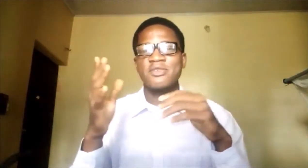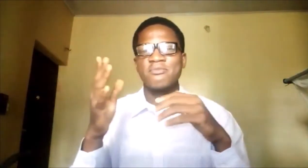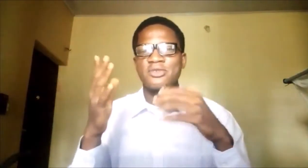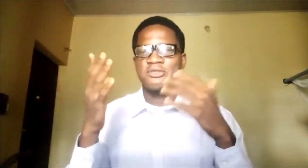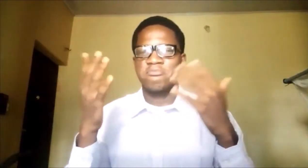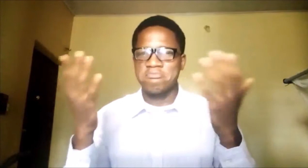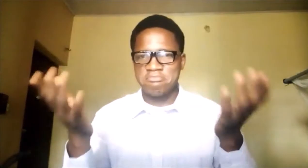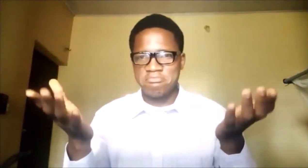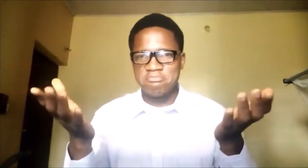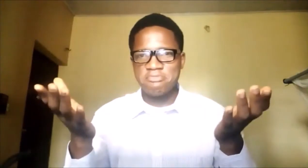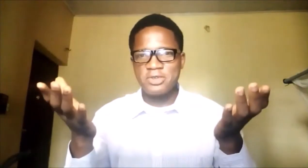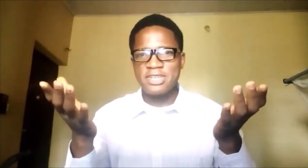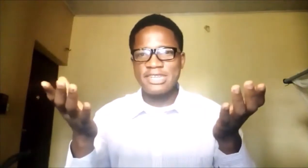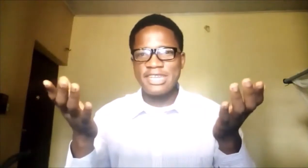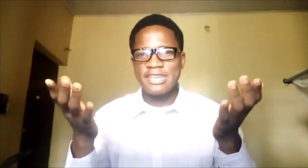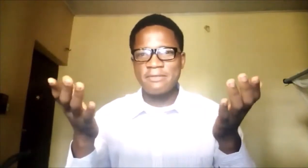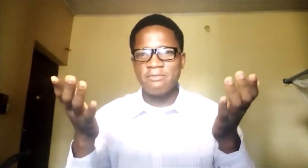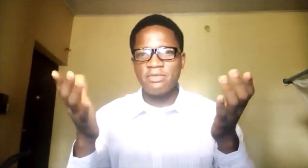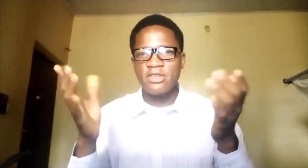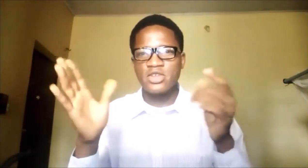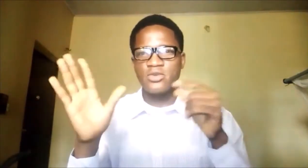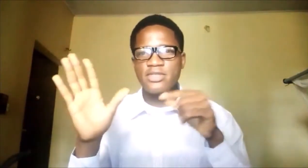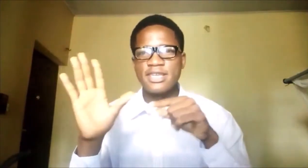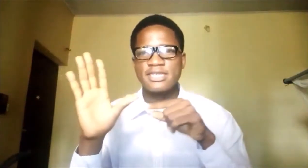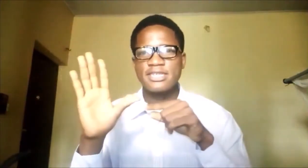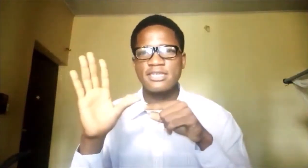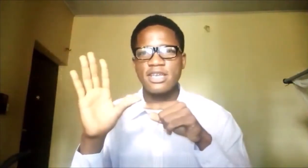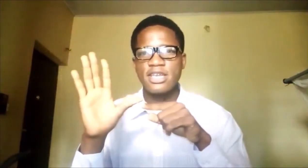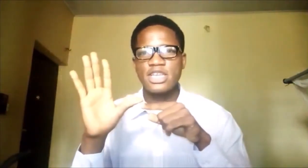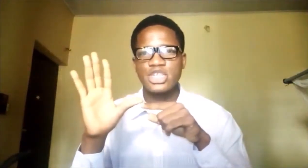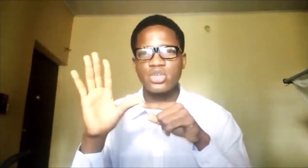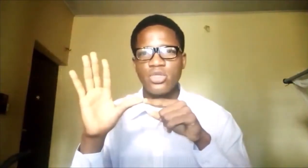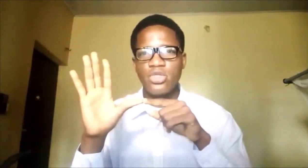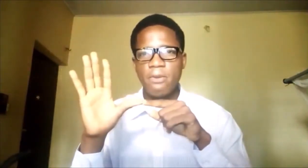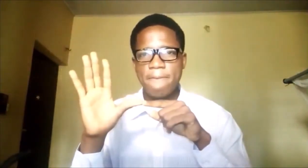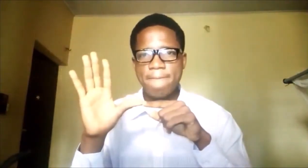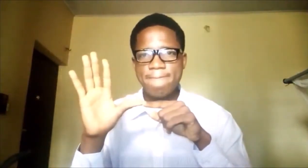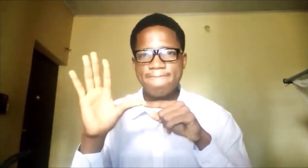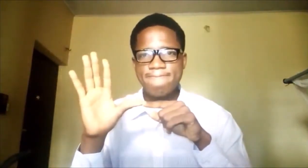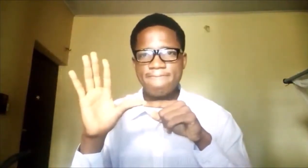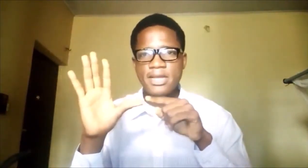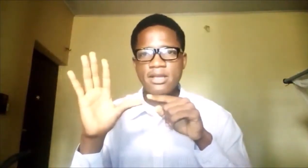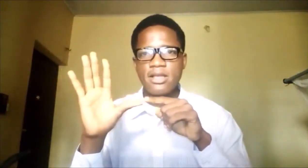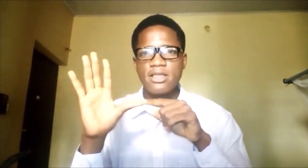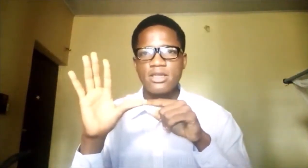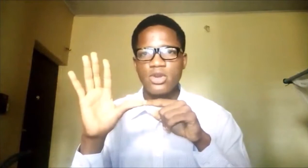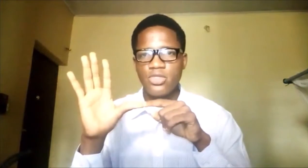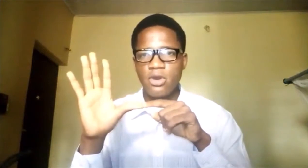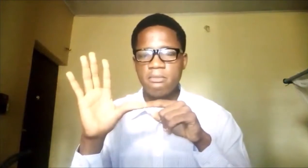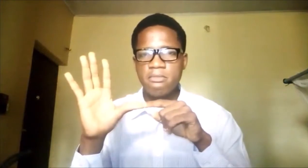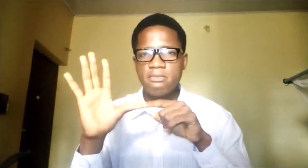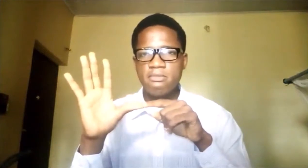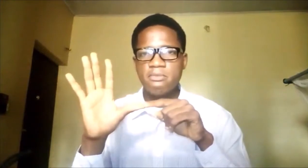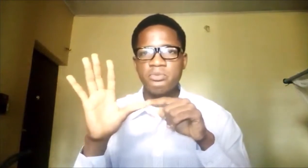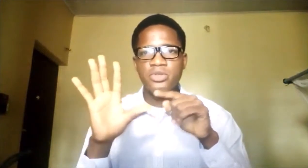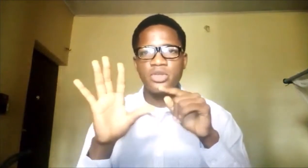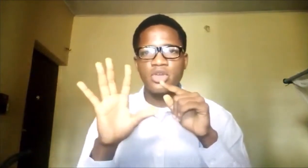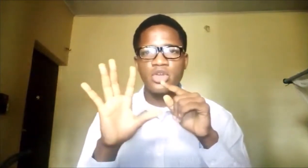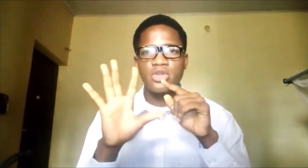but we'll learn it again. So this is your thumb. Your thumb,